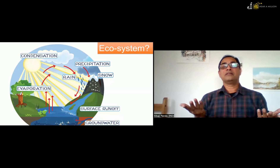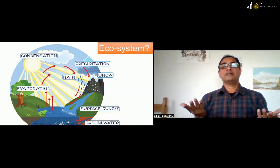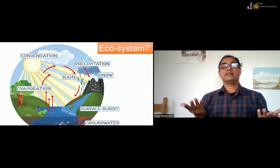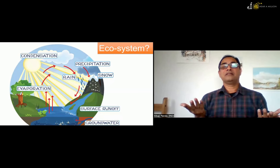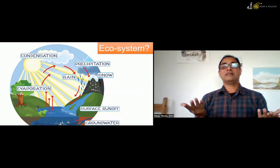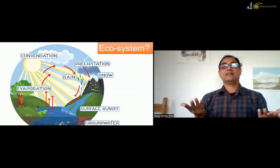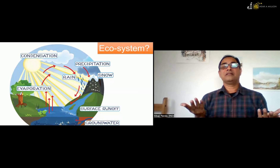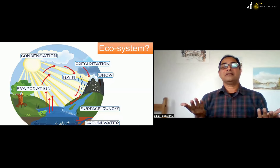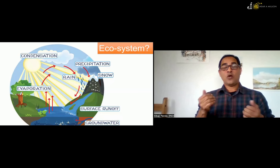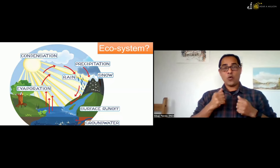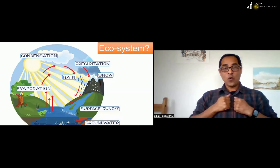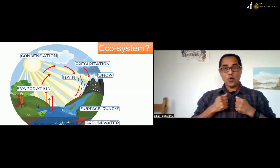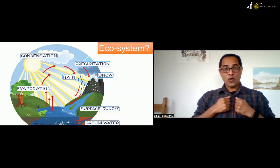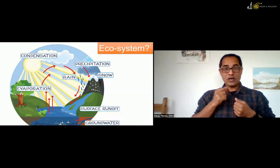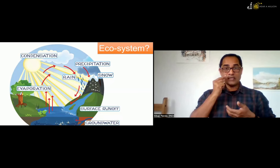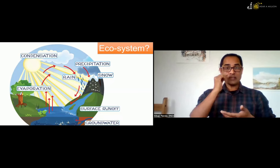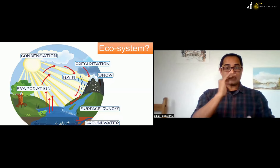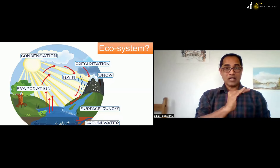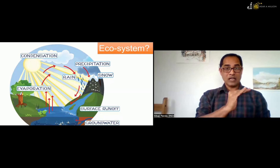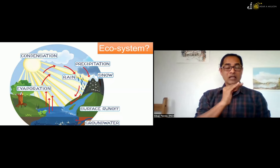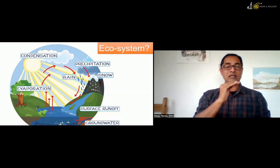community. But,